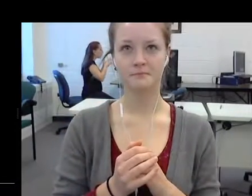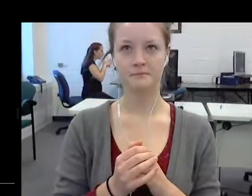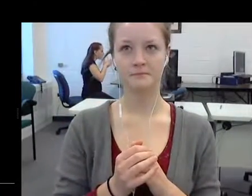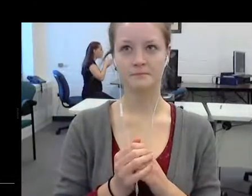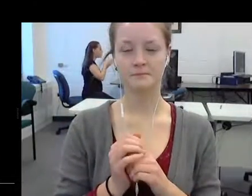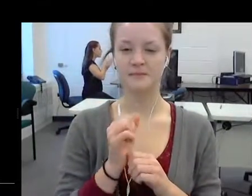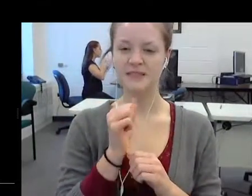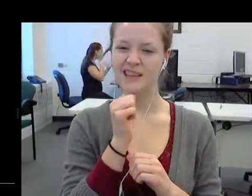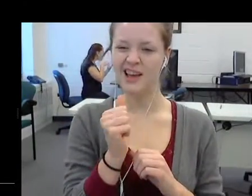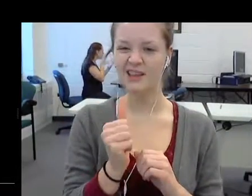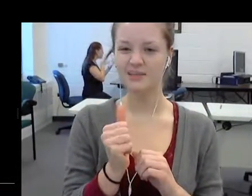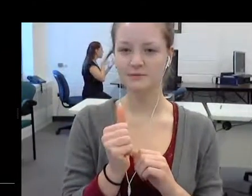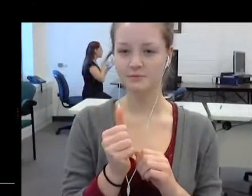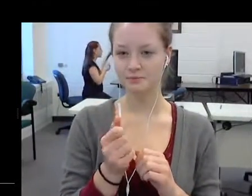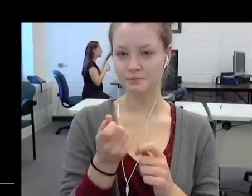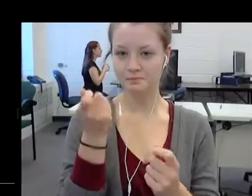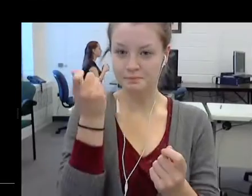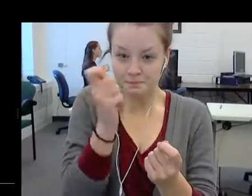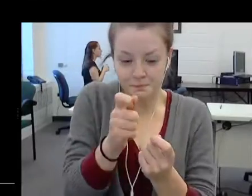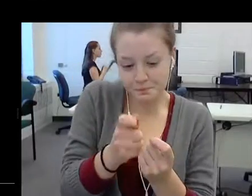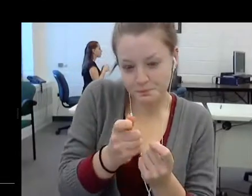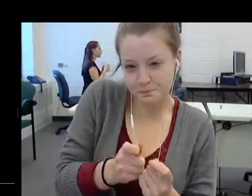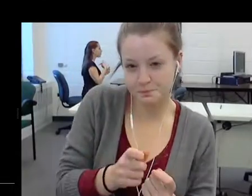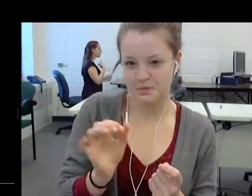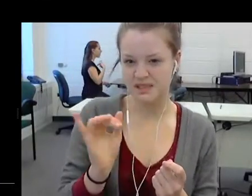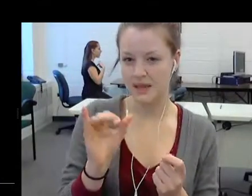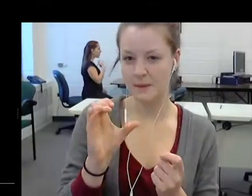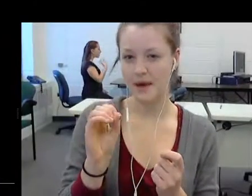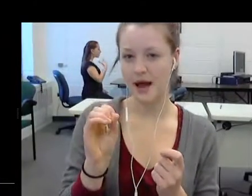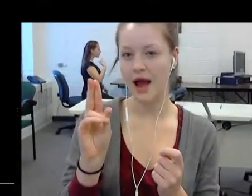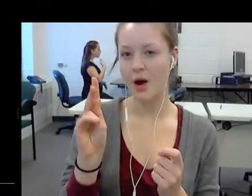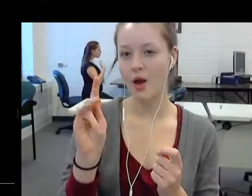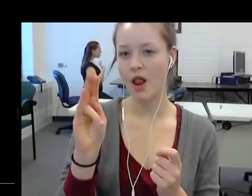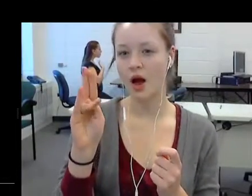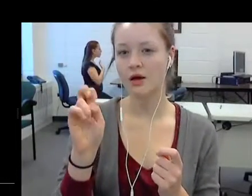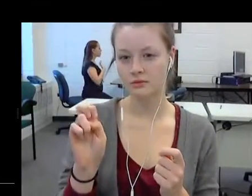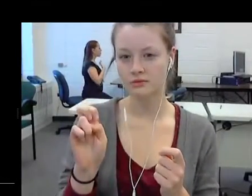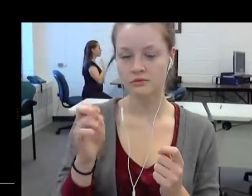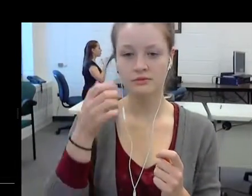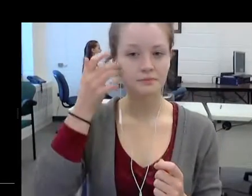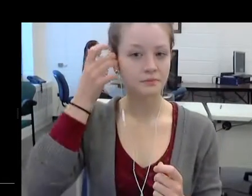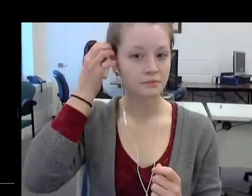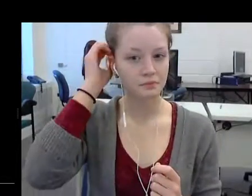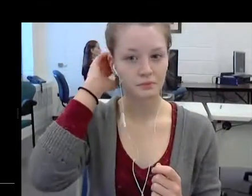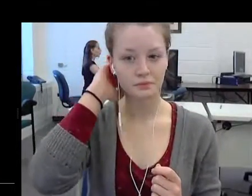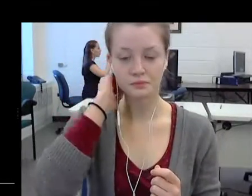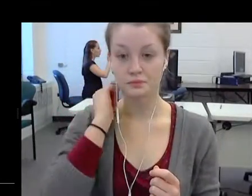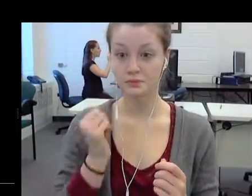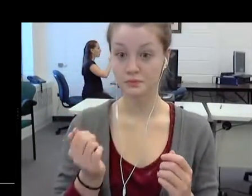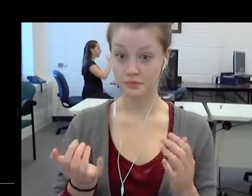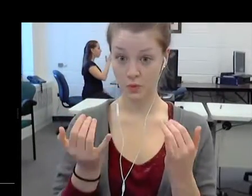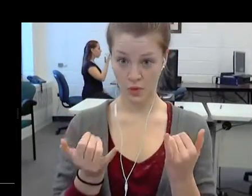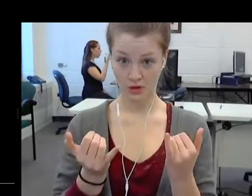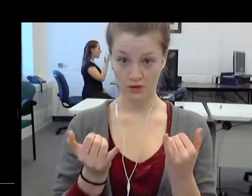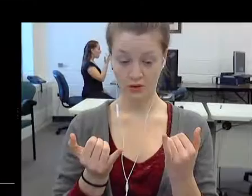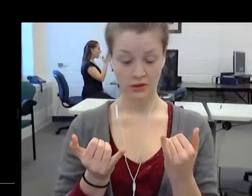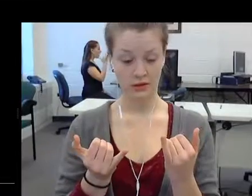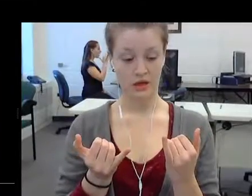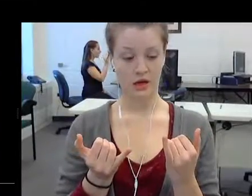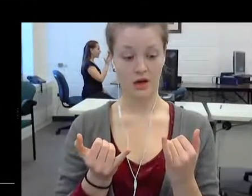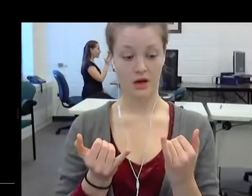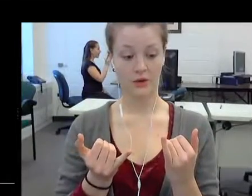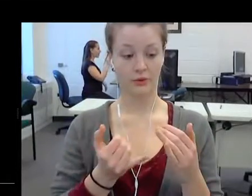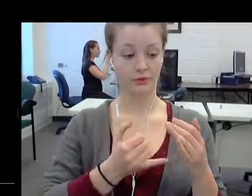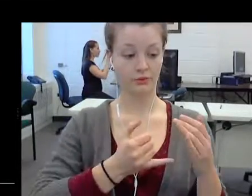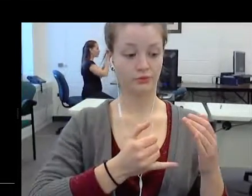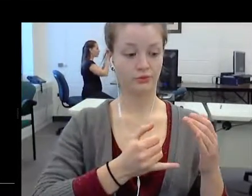outlines. So it's just a little more forgiving. So in this case, we'll be looking at a text and translating